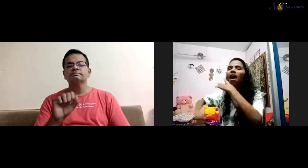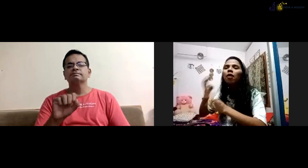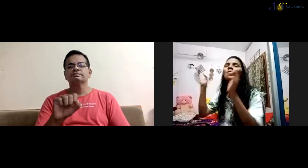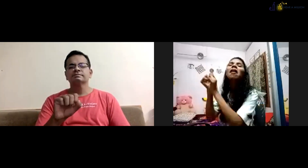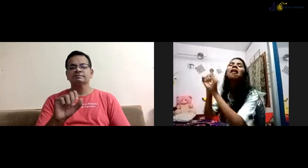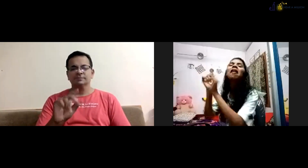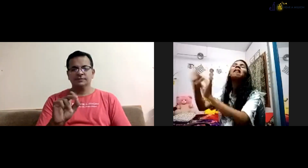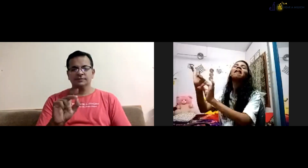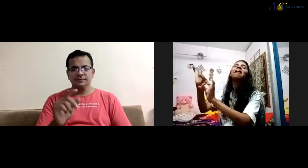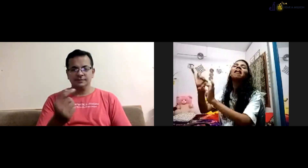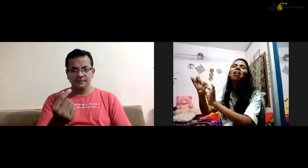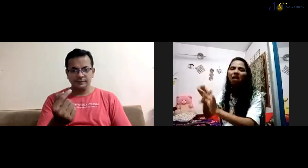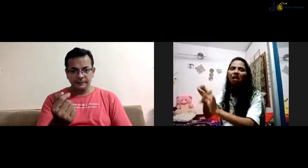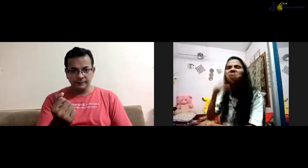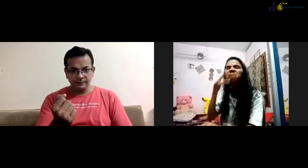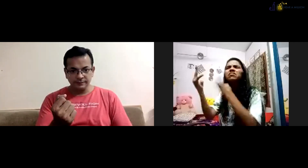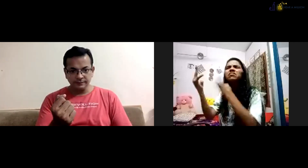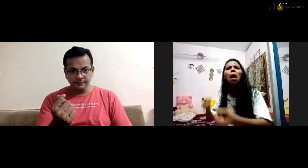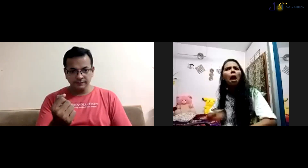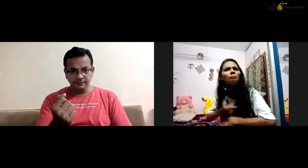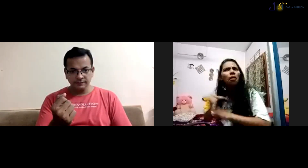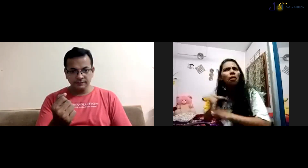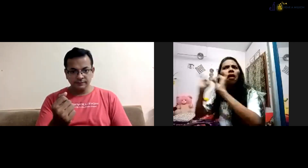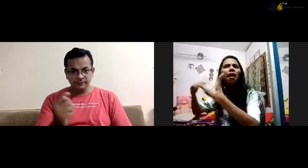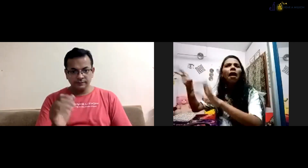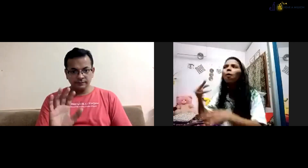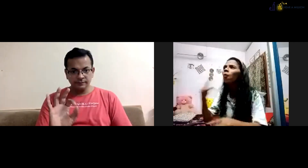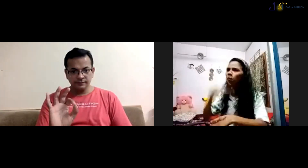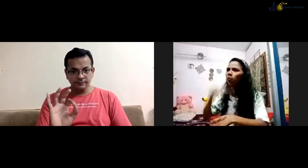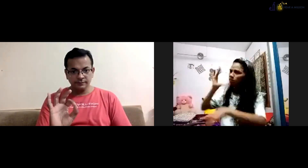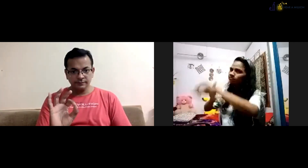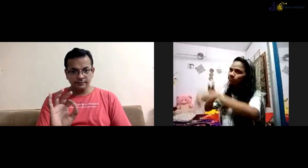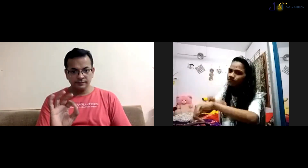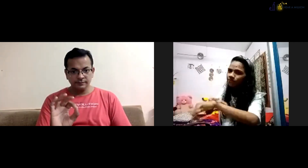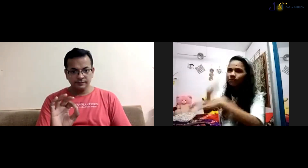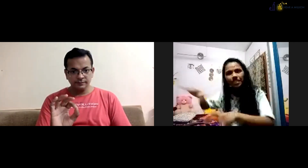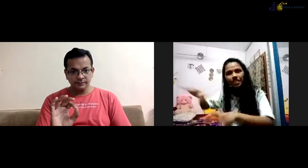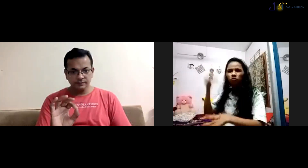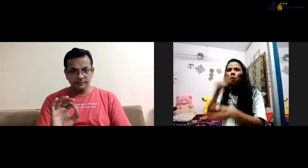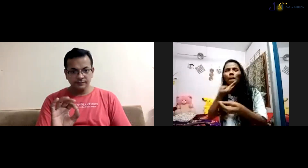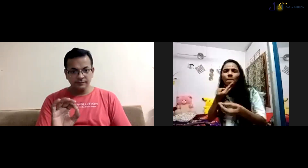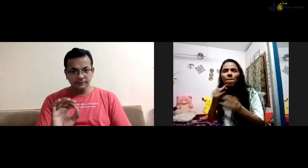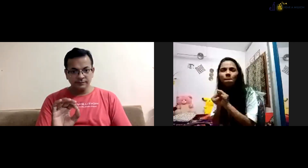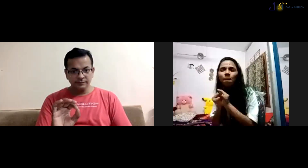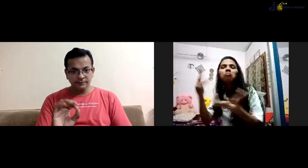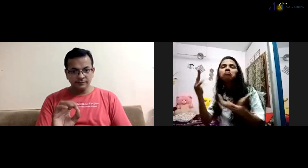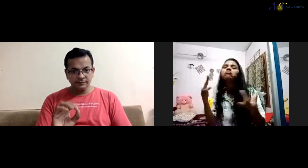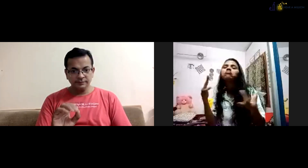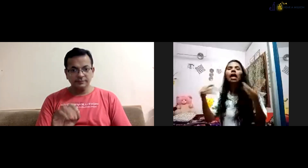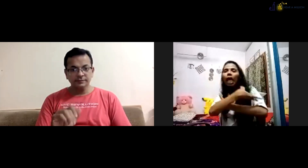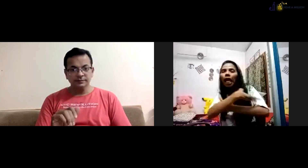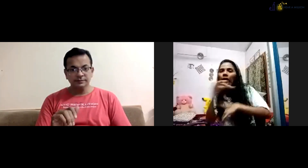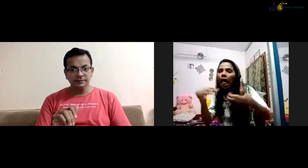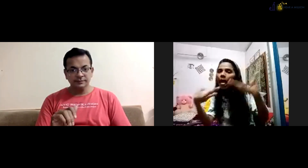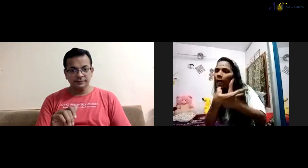understood that yeah, they are doing their own part with other people. Some people were happy with me, and some people were enjoying